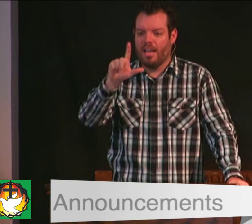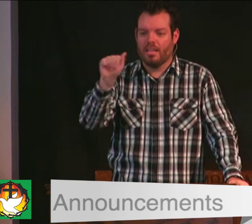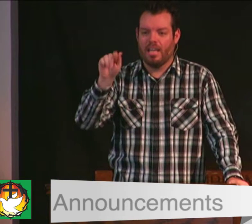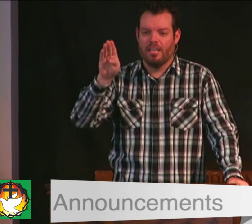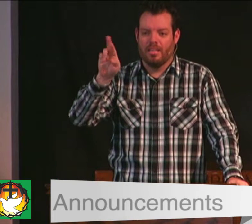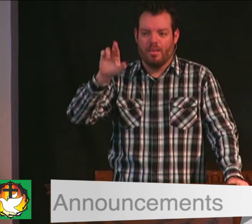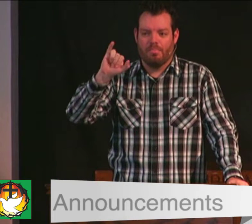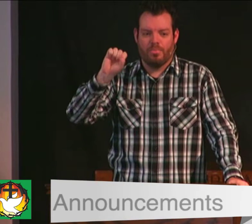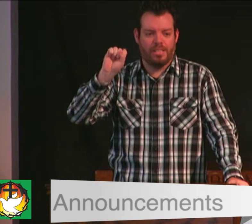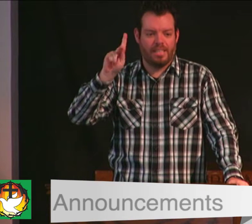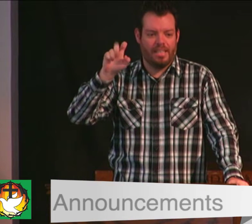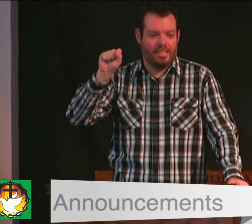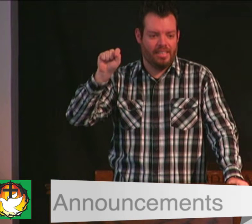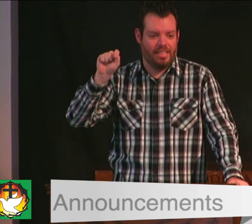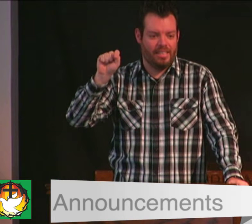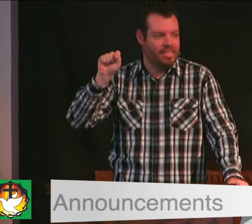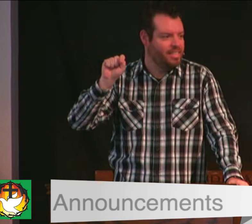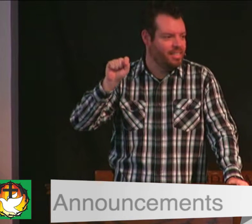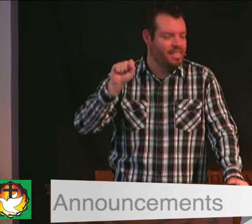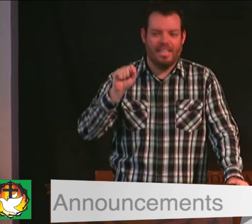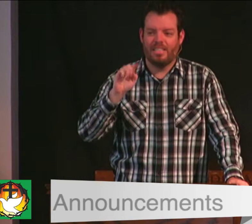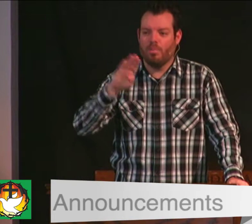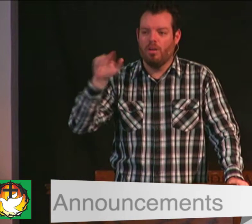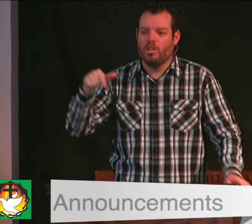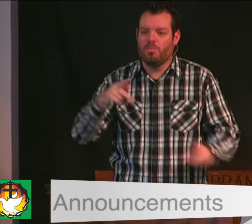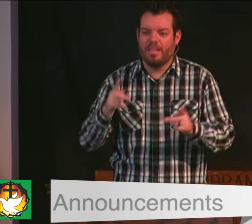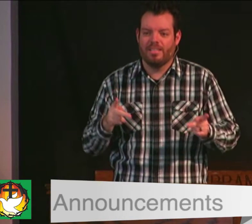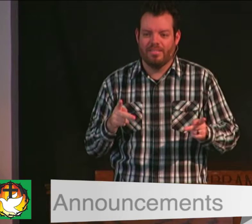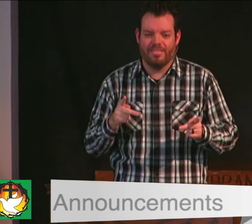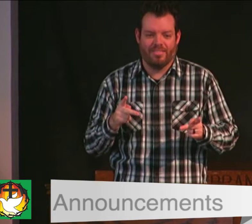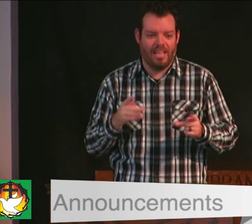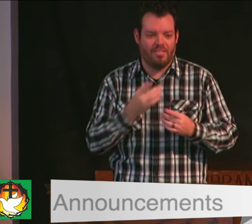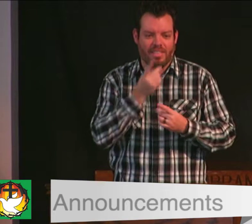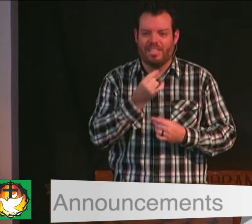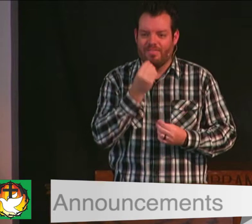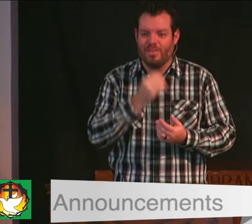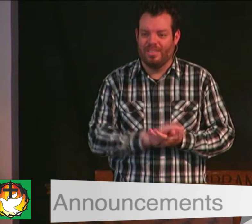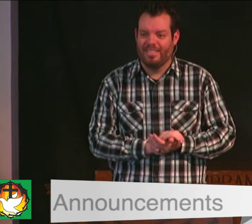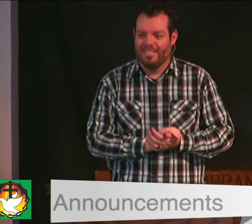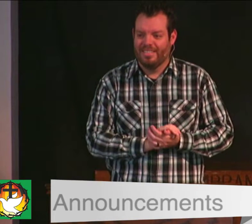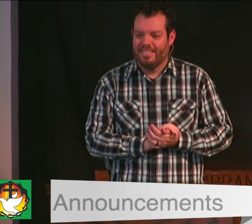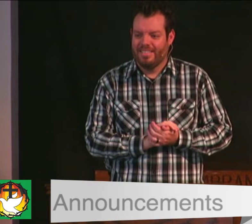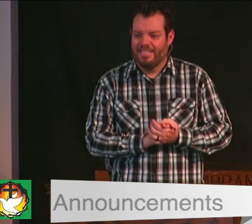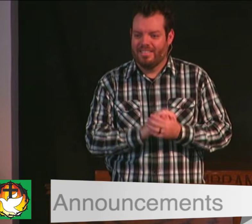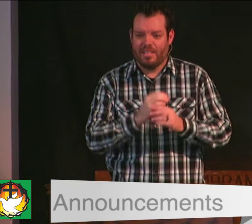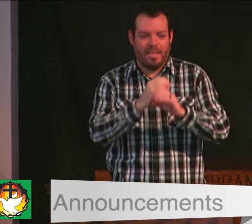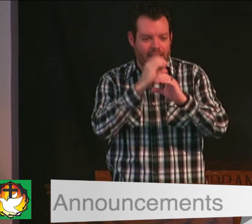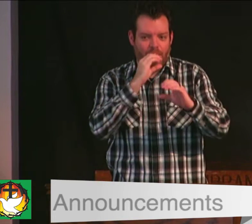LA Brisket. It's a barbecue place where they have delicious food. They make